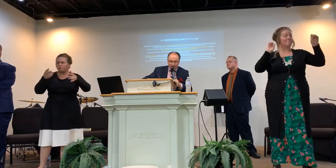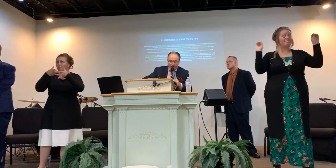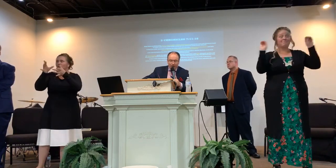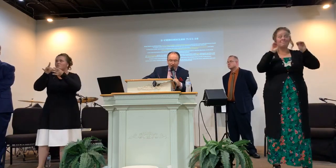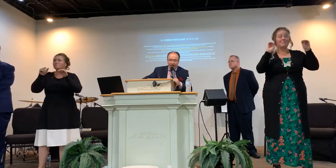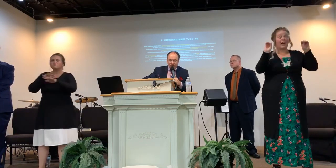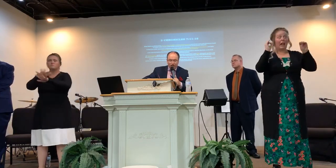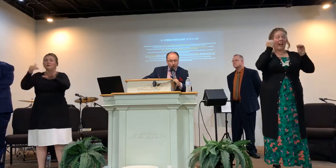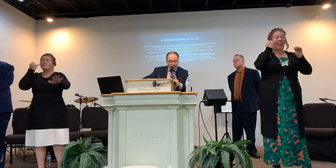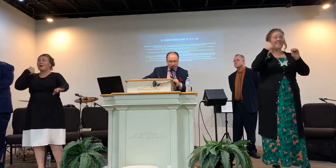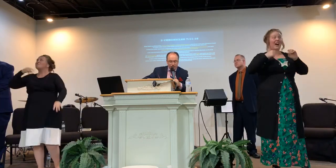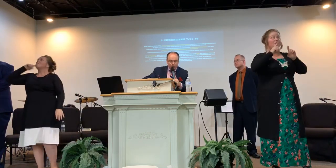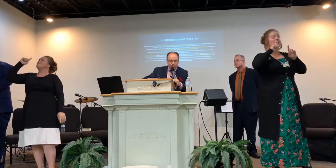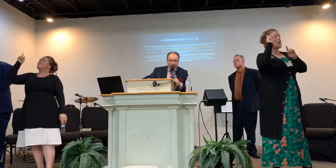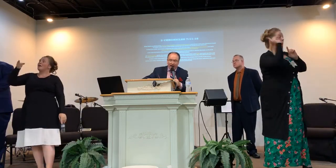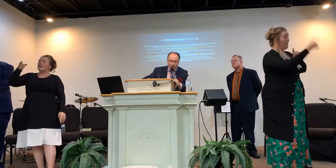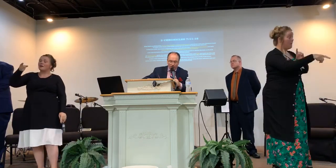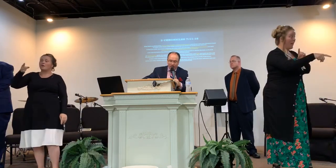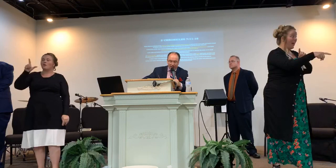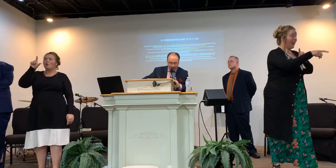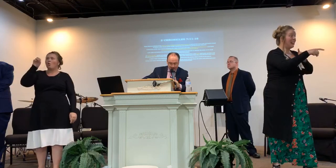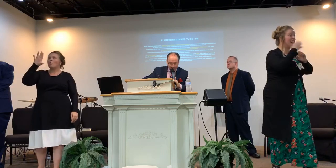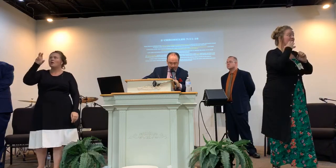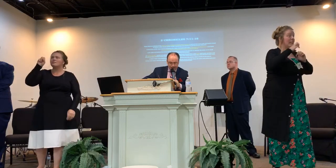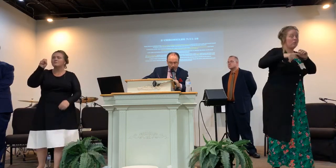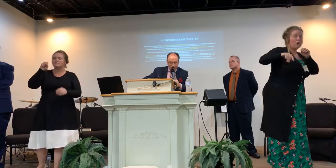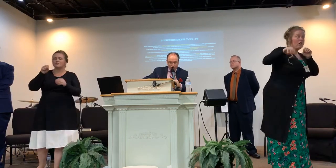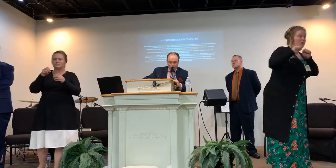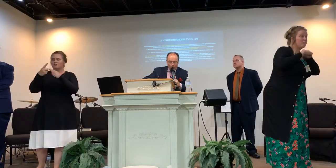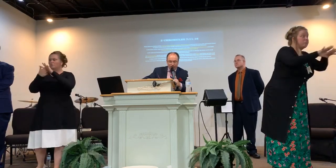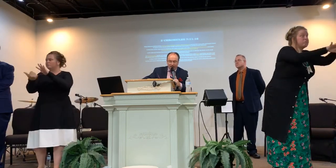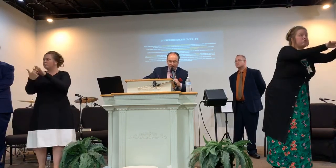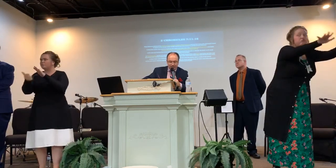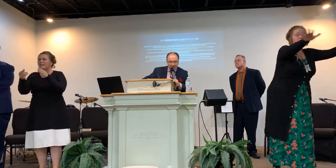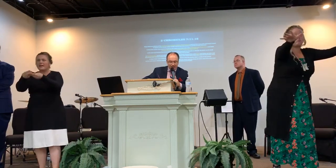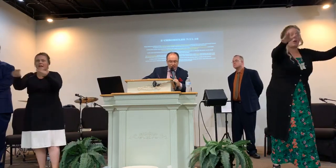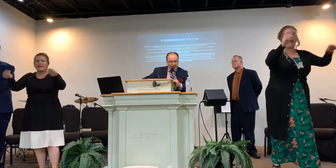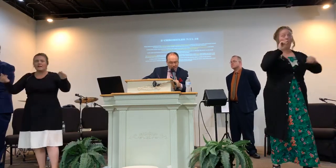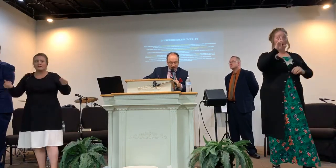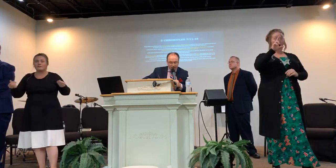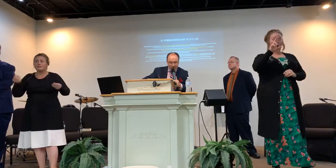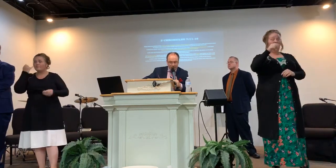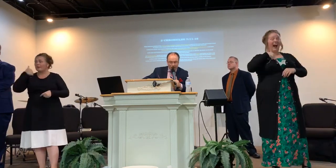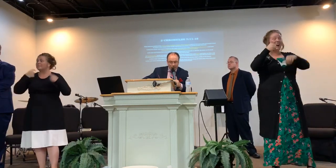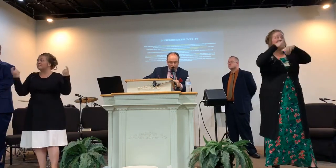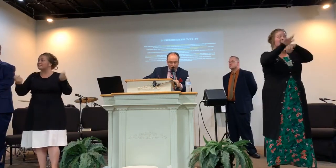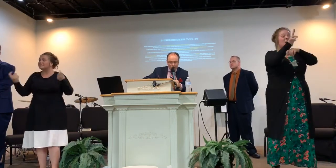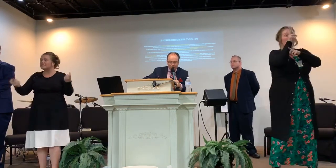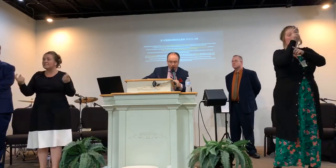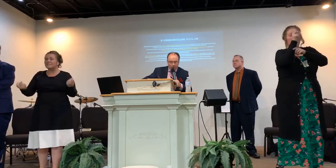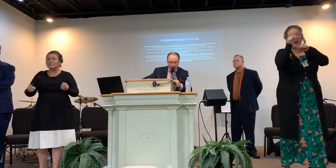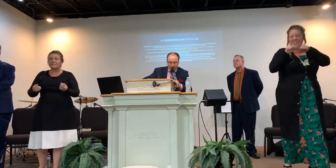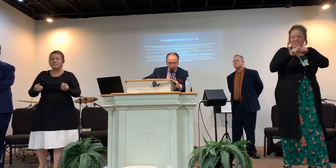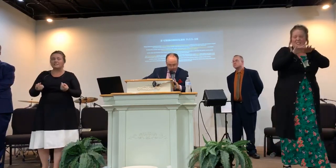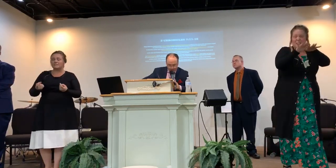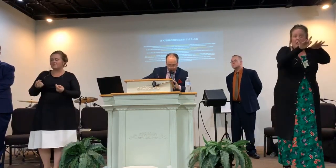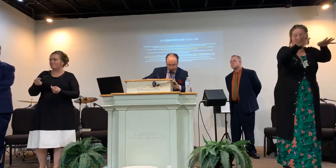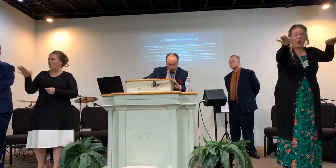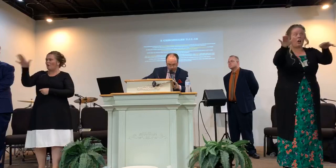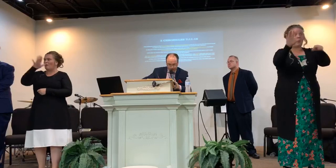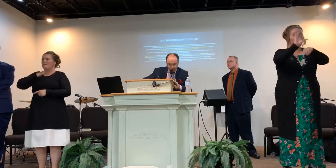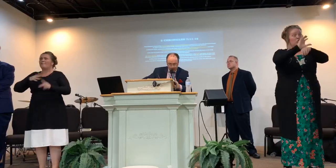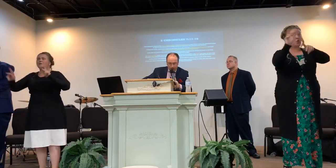if I command the locusts to devour the land, or if I send pestilence among my